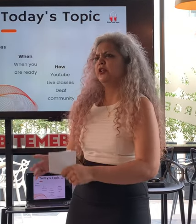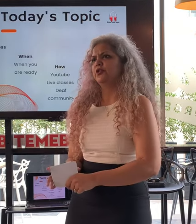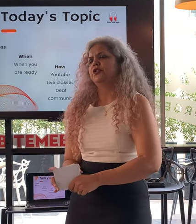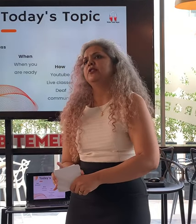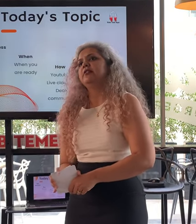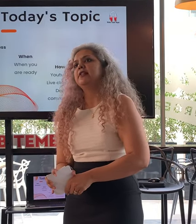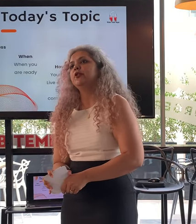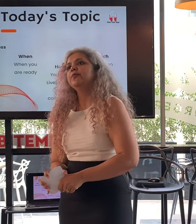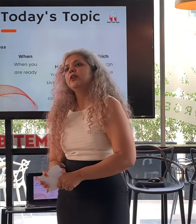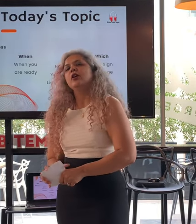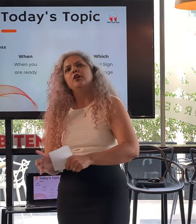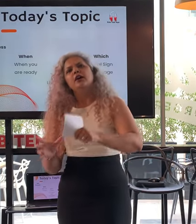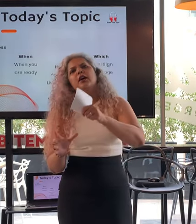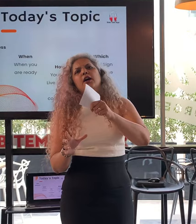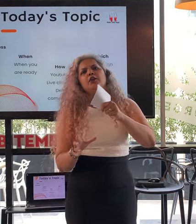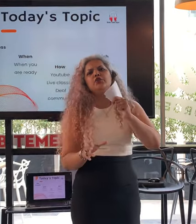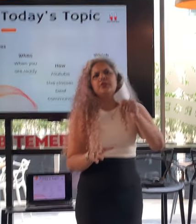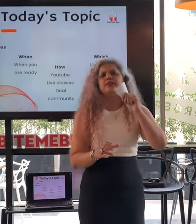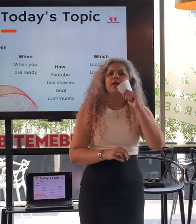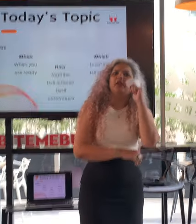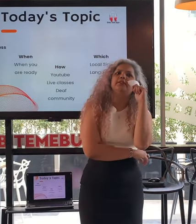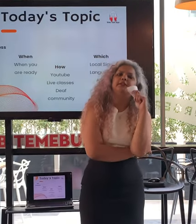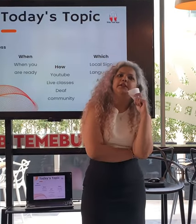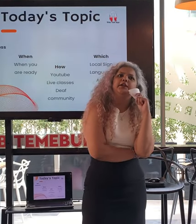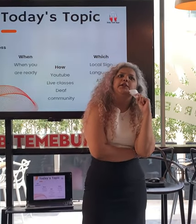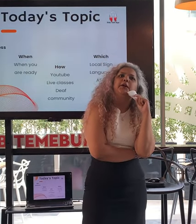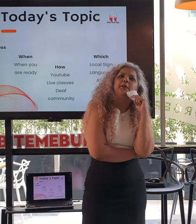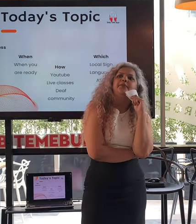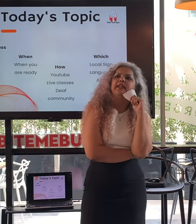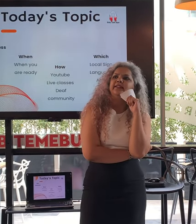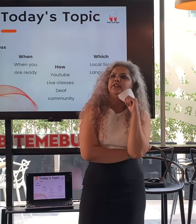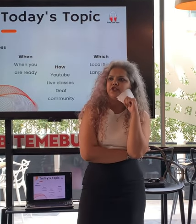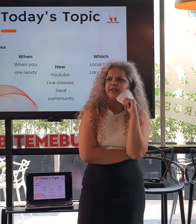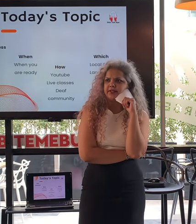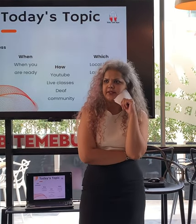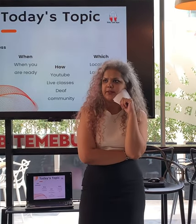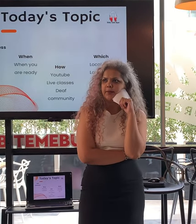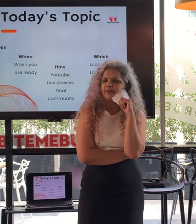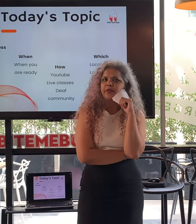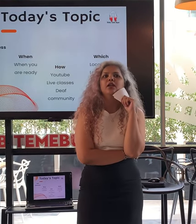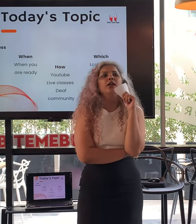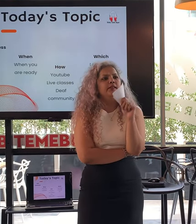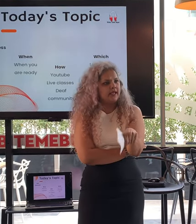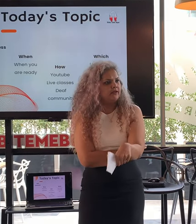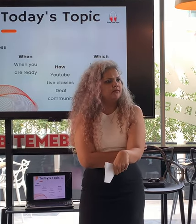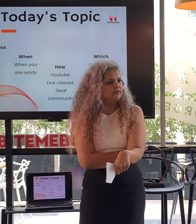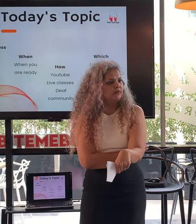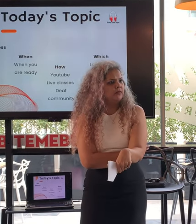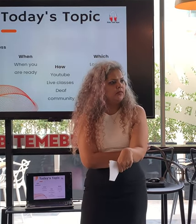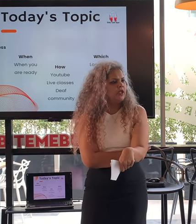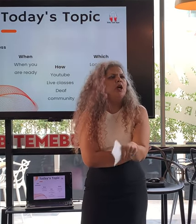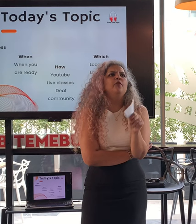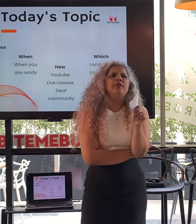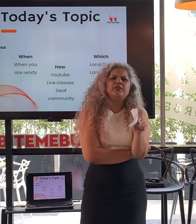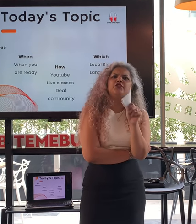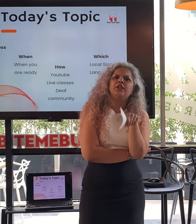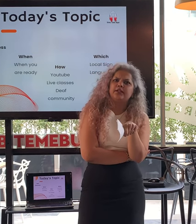nutritionist tells you. You should start eating cheese. Then. Which cheese?